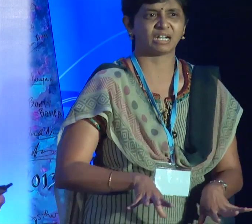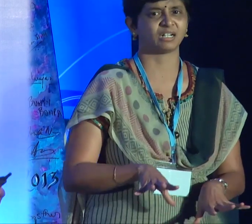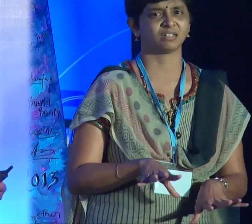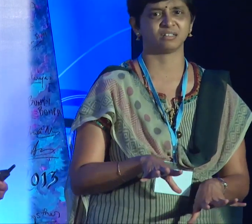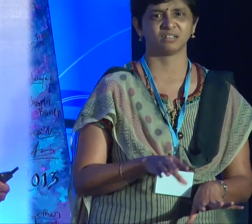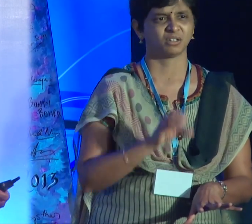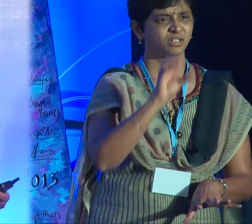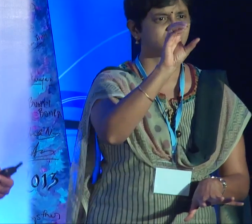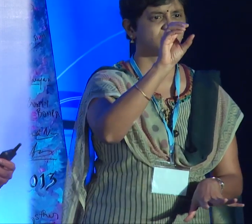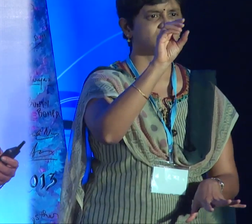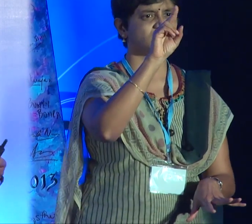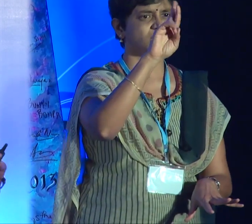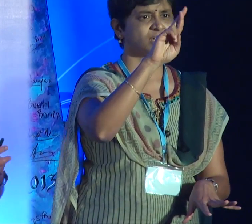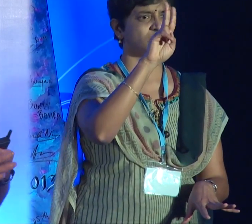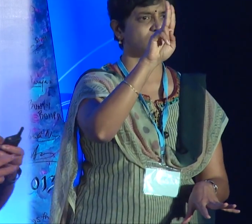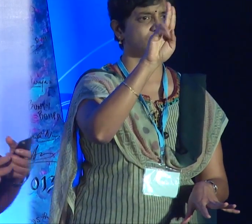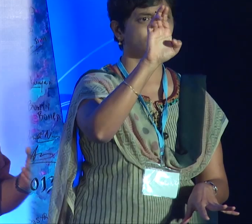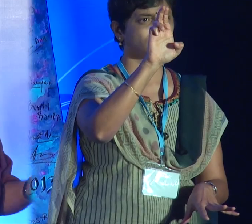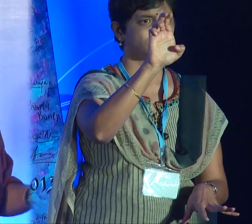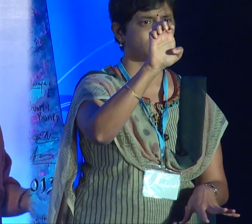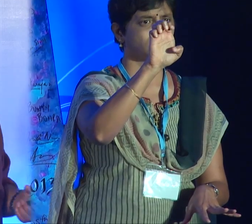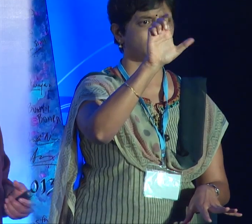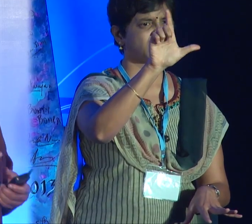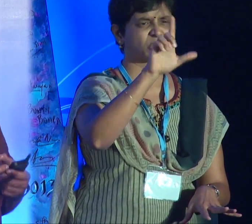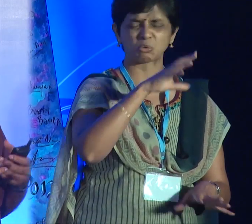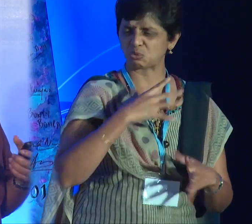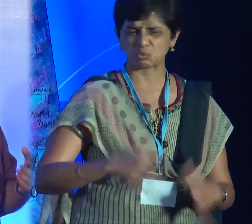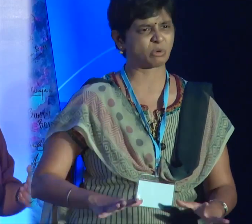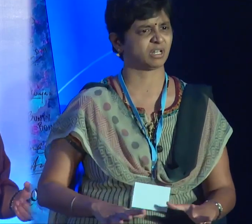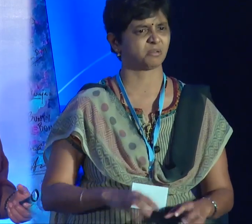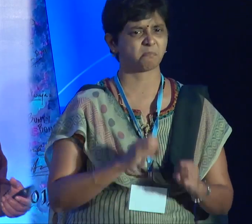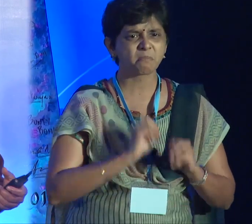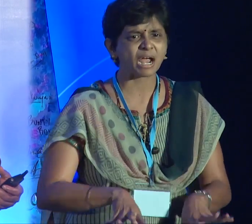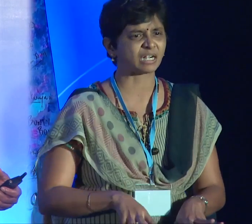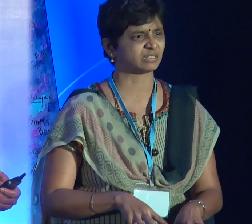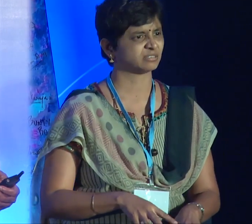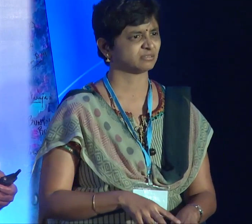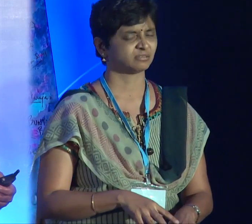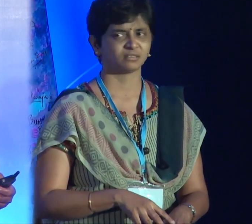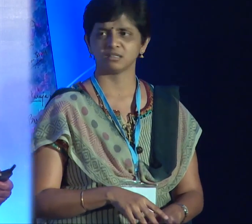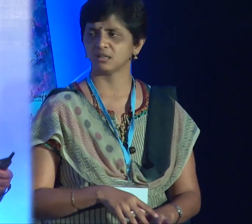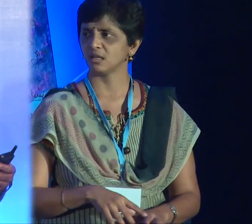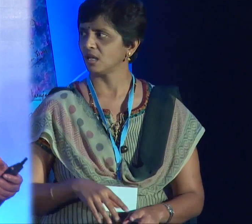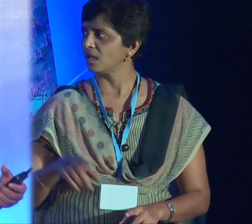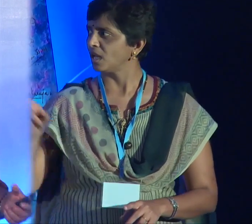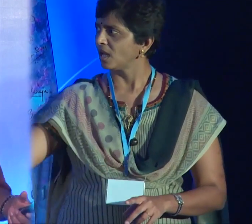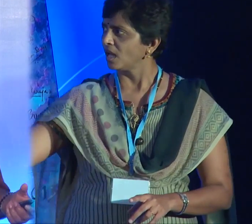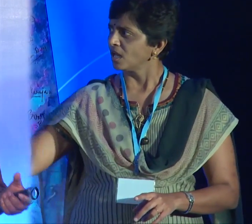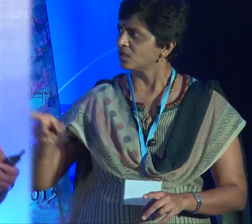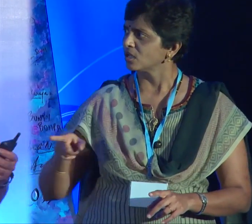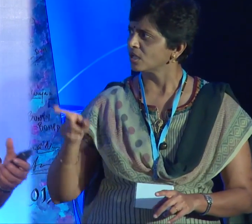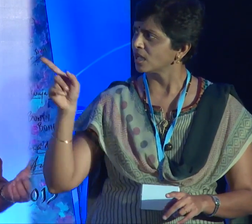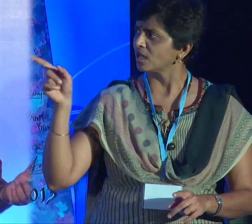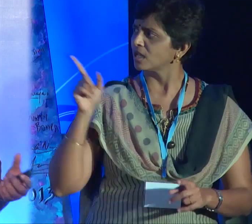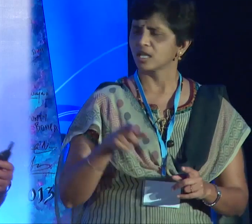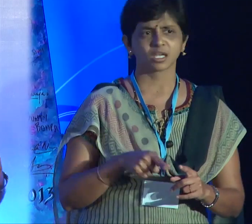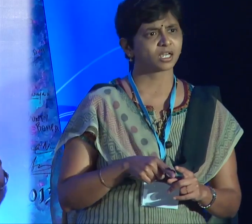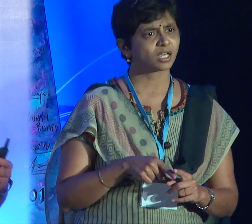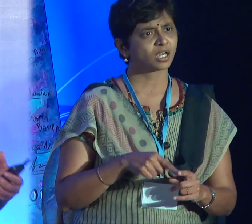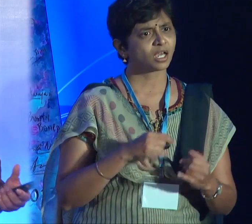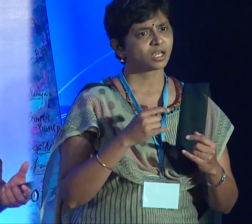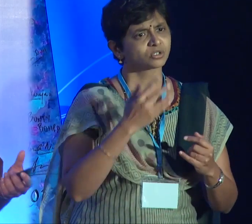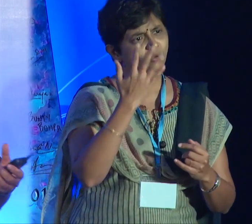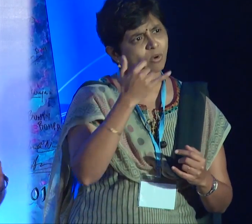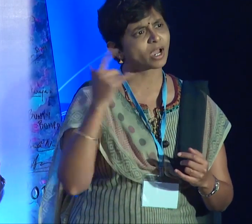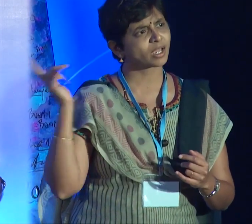And yet, when you read the stories and the retelling of the stories over thousands of years, you see